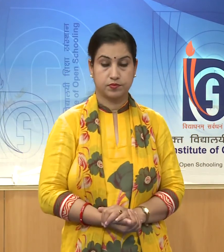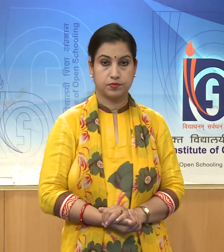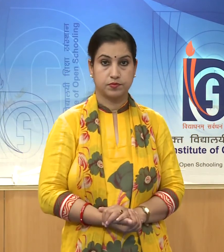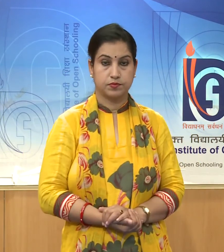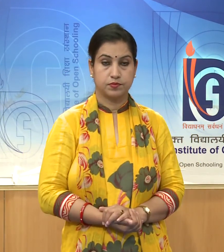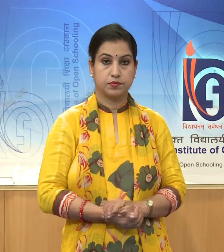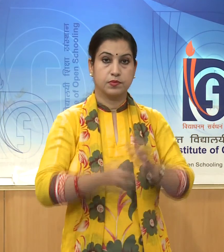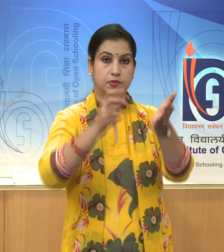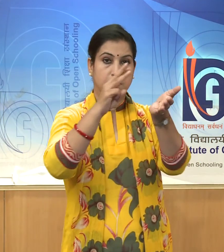Monet,